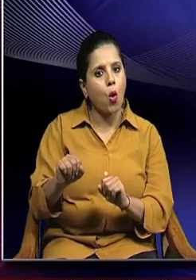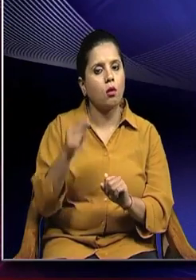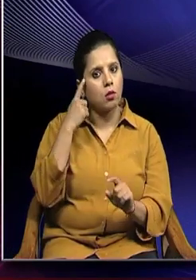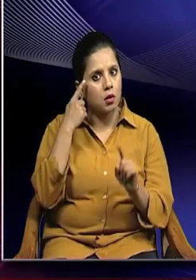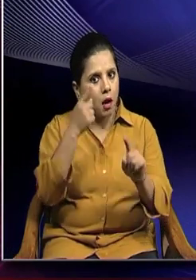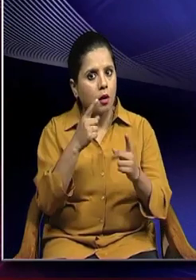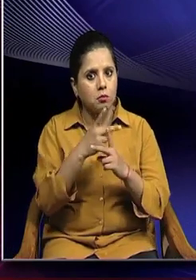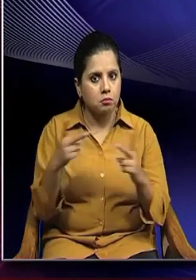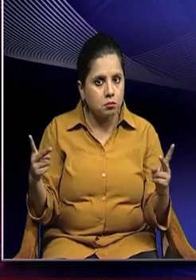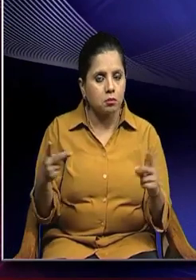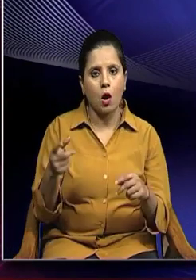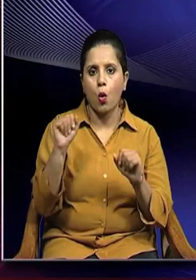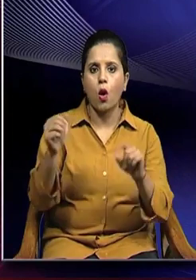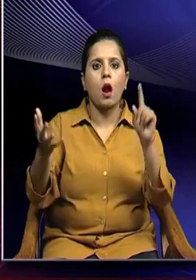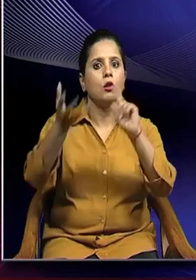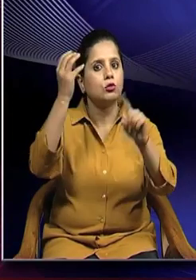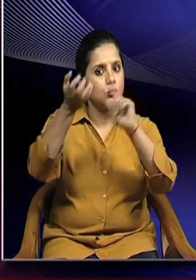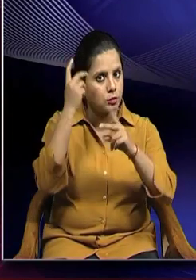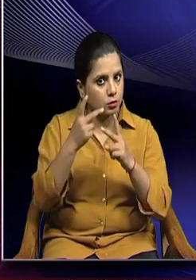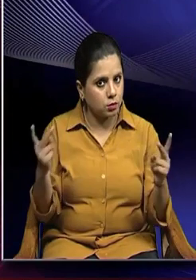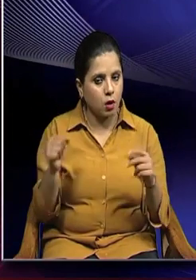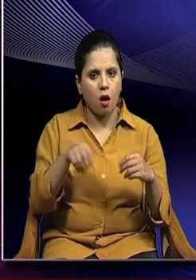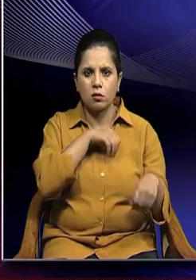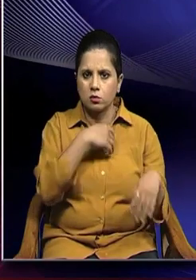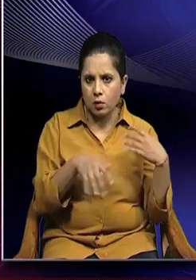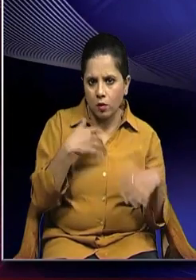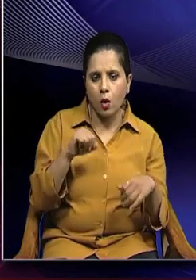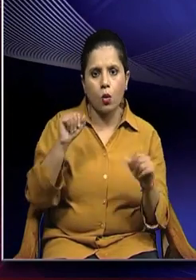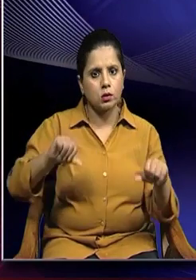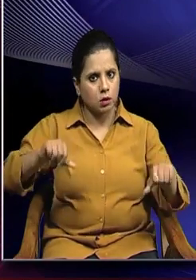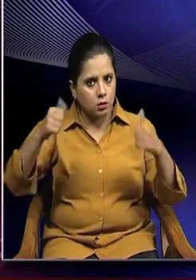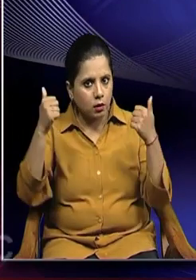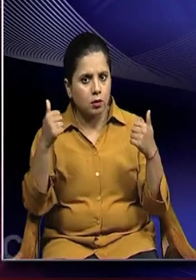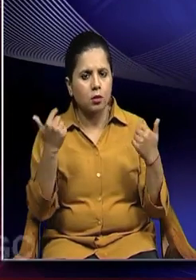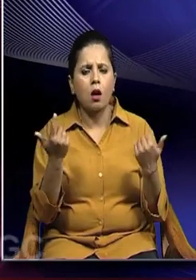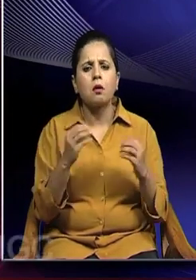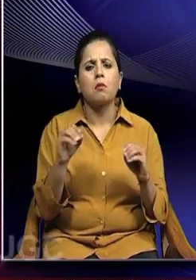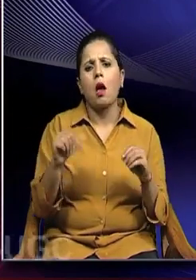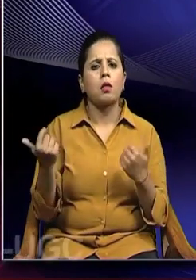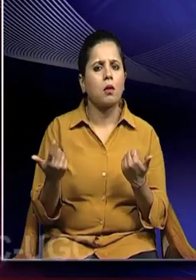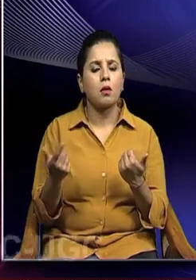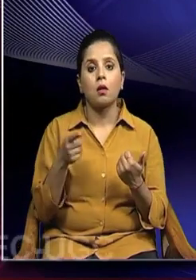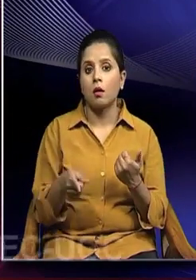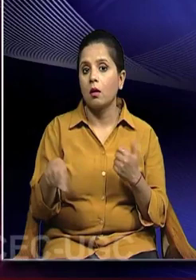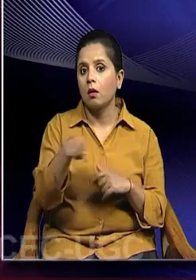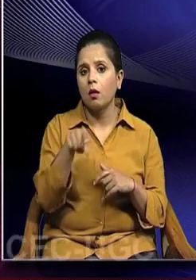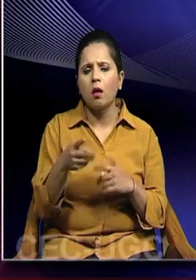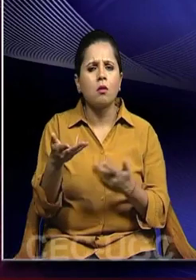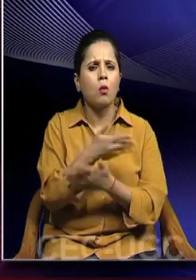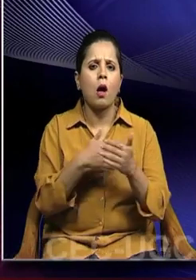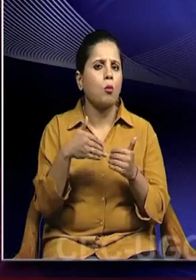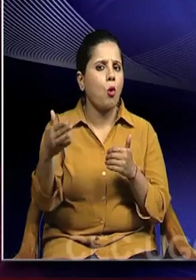targets, his or her own achievements, their struggle, their success, nothing else. Beyond that, they don't